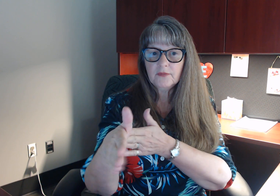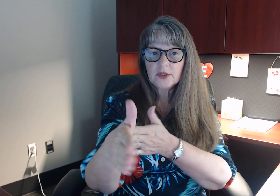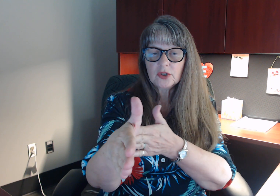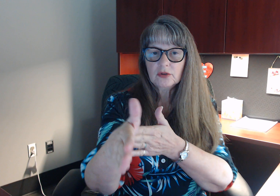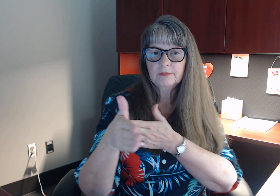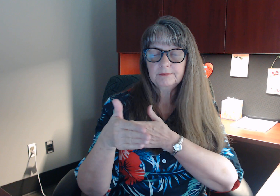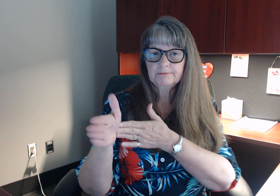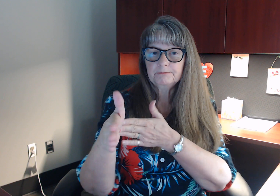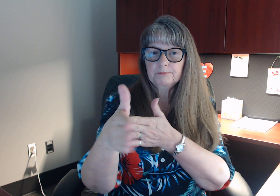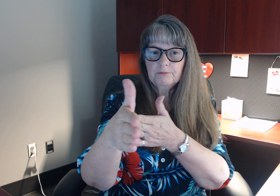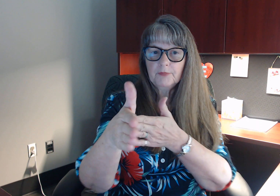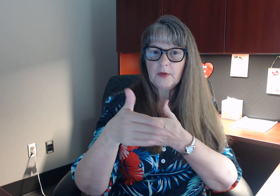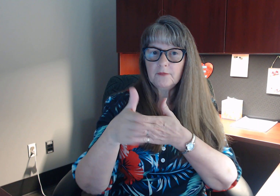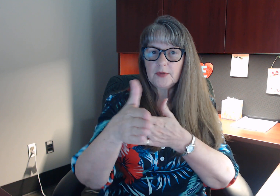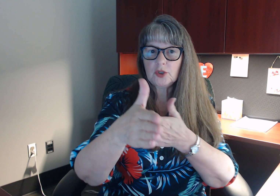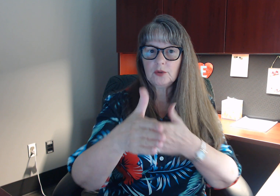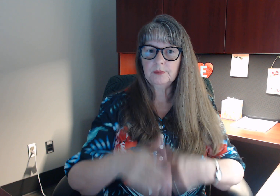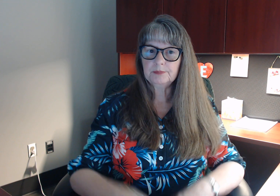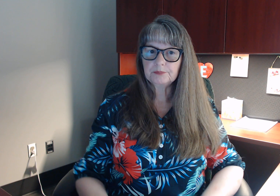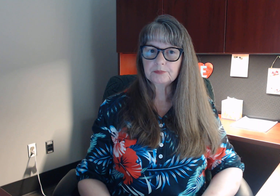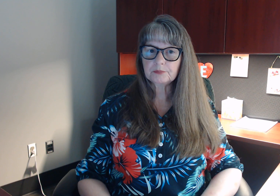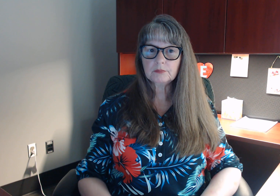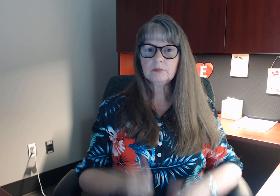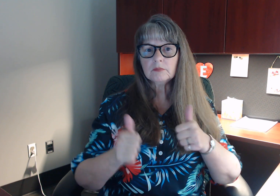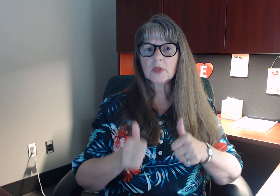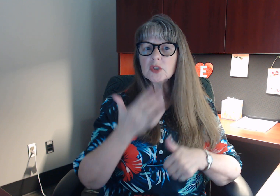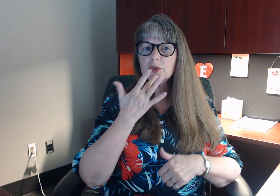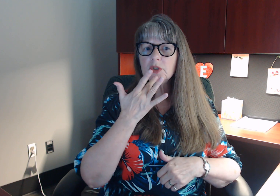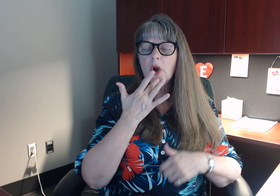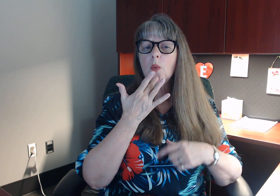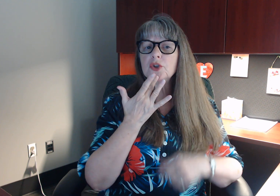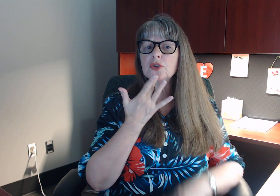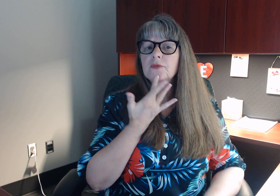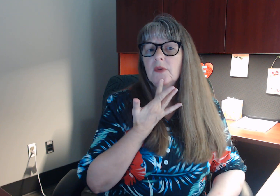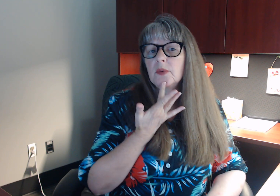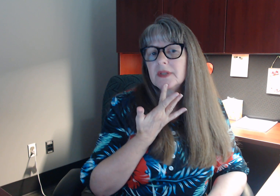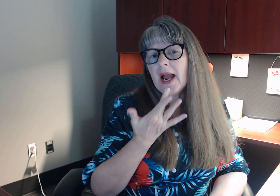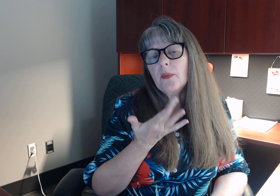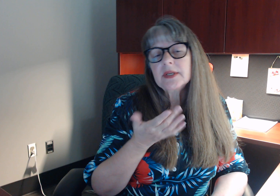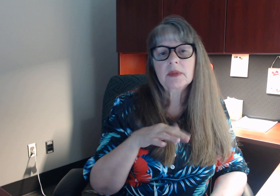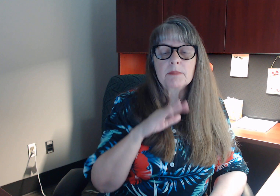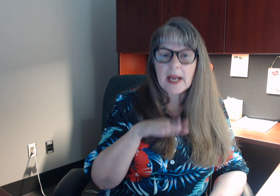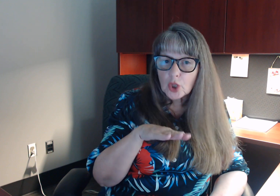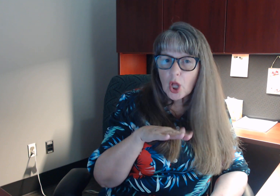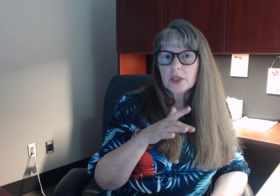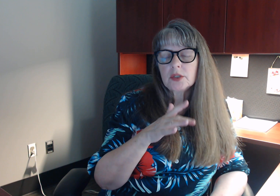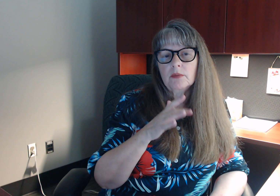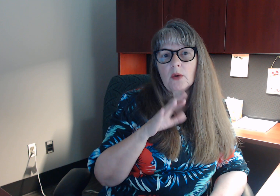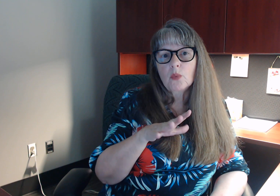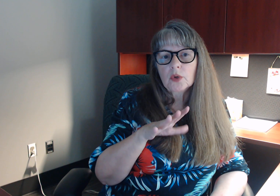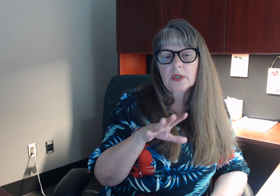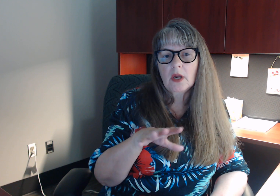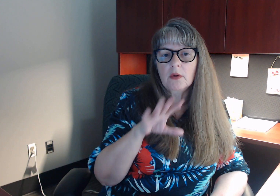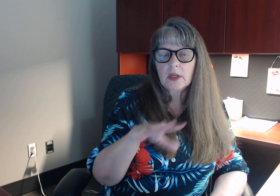Fish. Fish. So which is your favorite? My gloss or my word that I go to